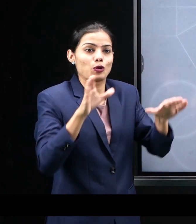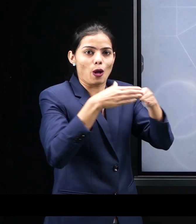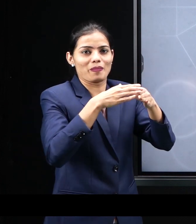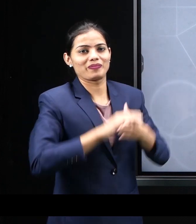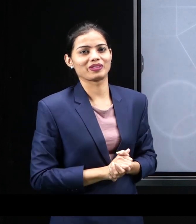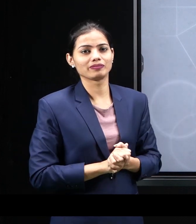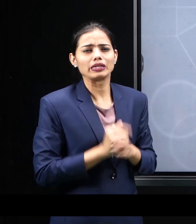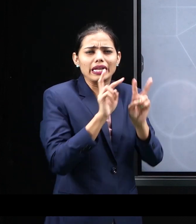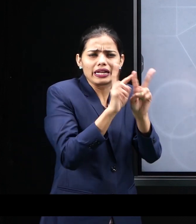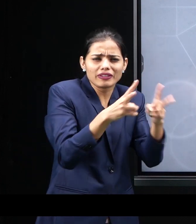difference,